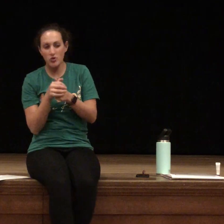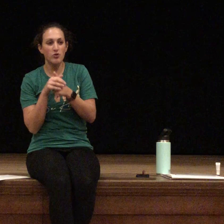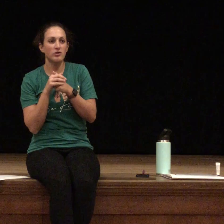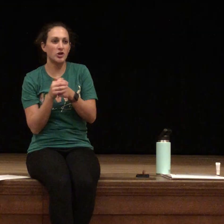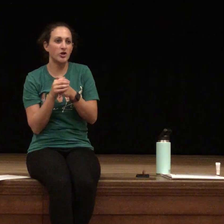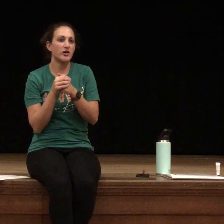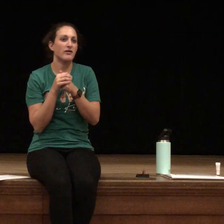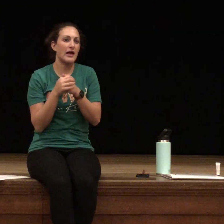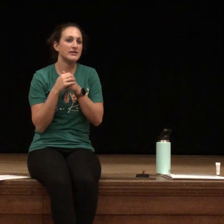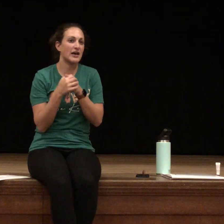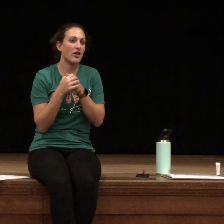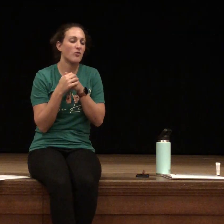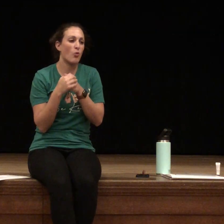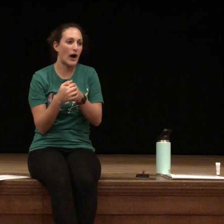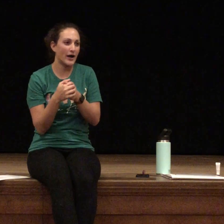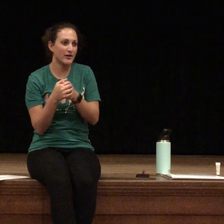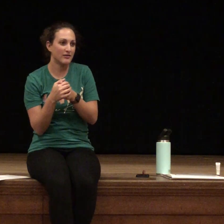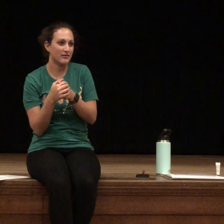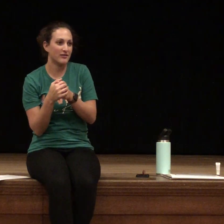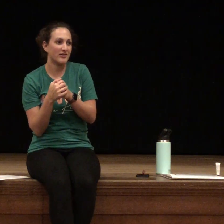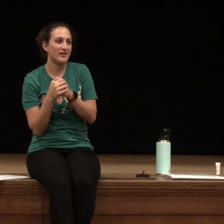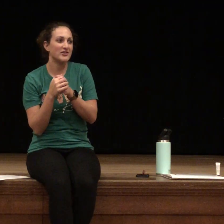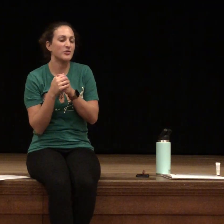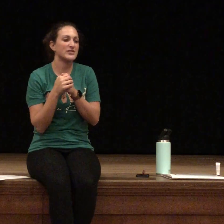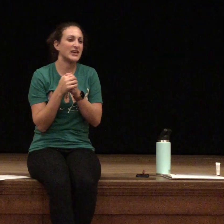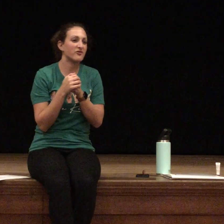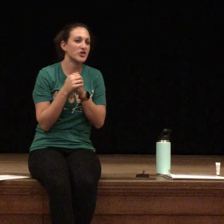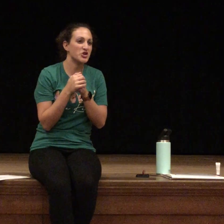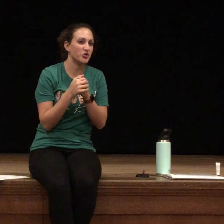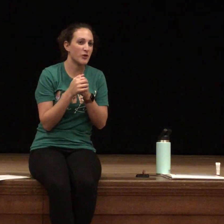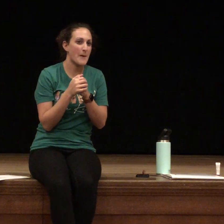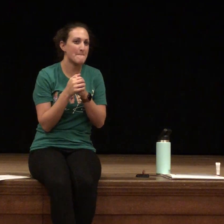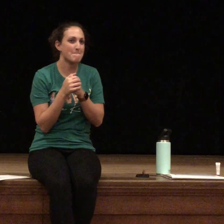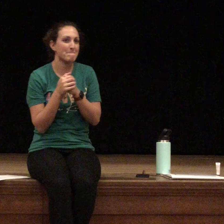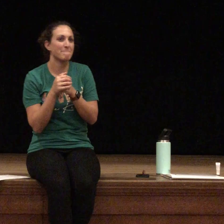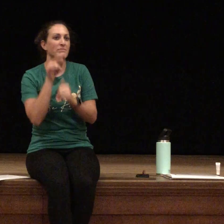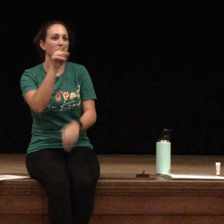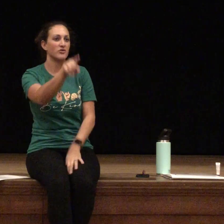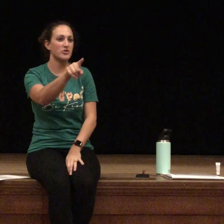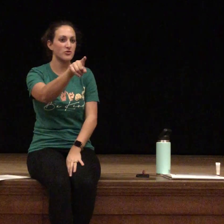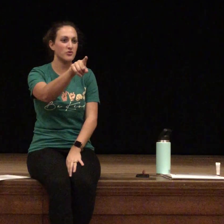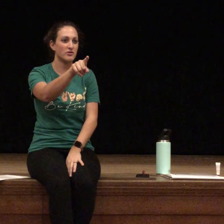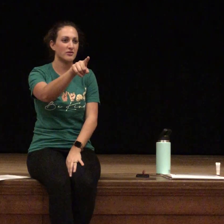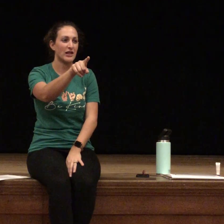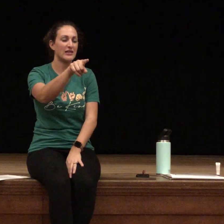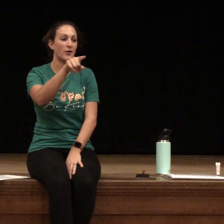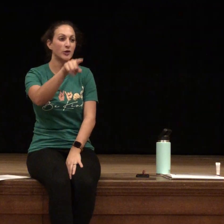you learn ASL, why? So what's the sign for you? So you, now